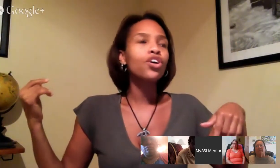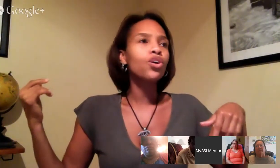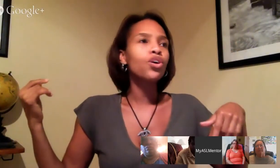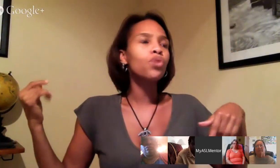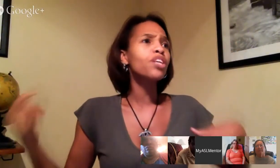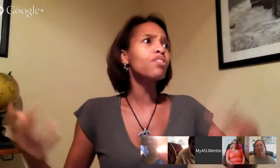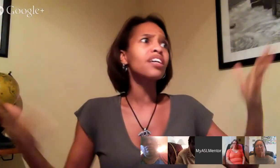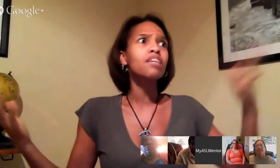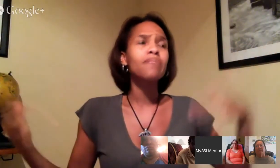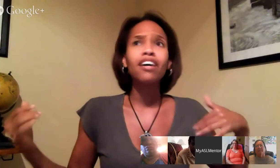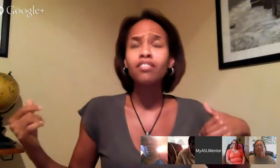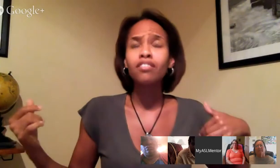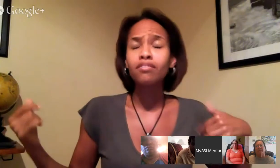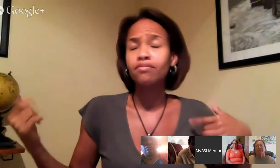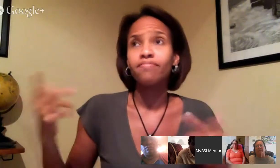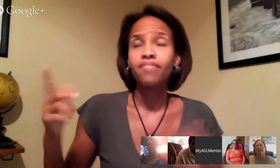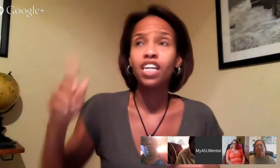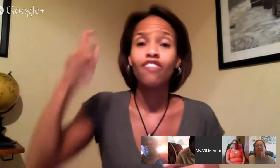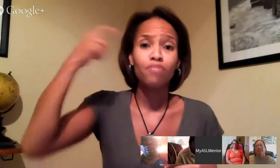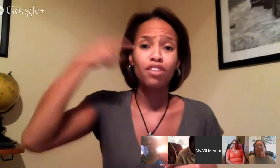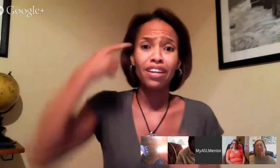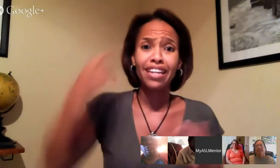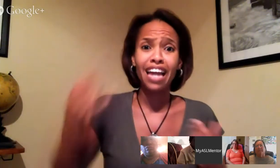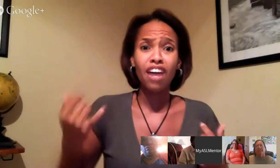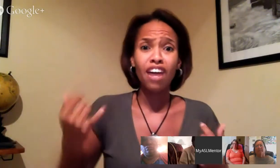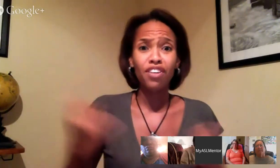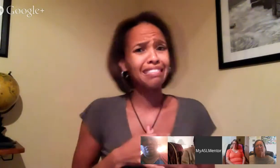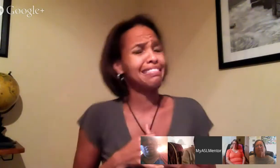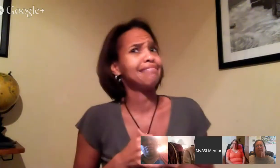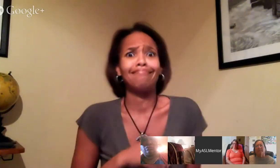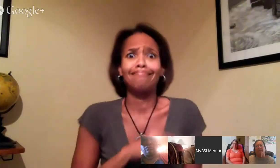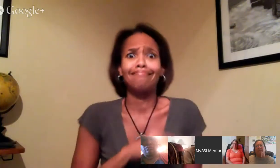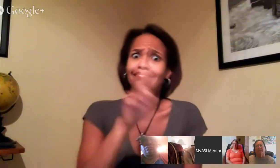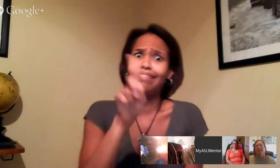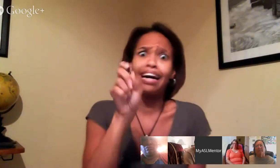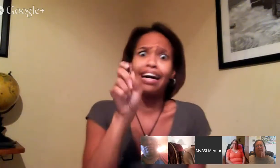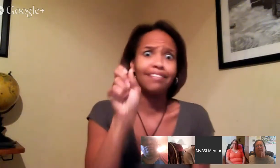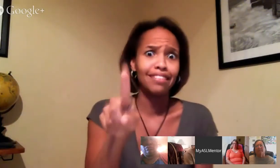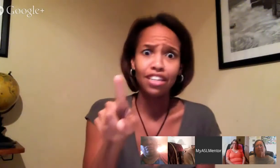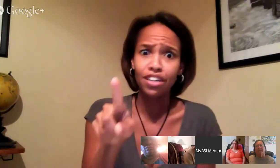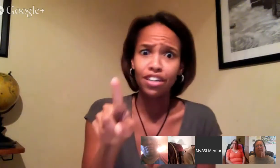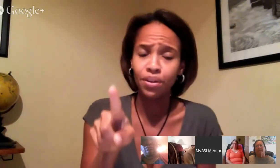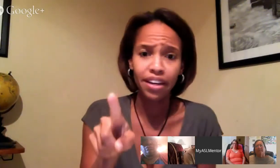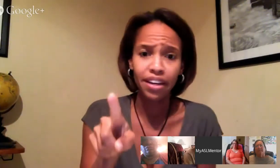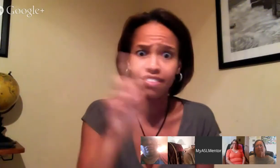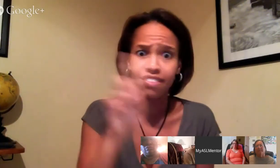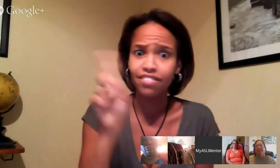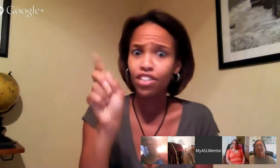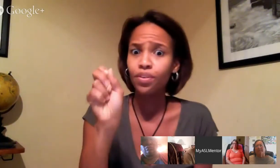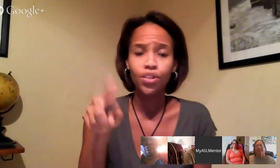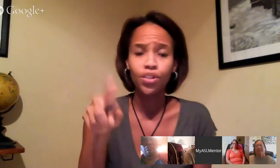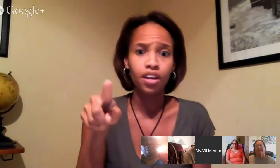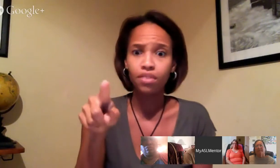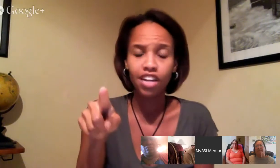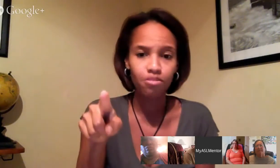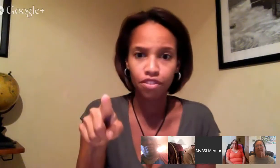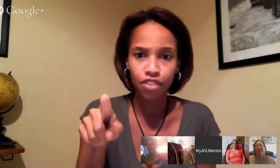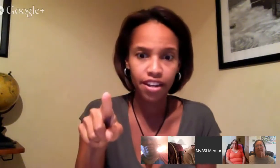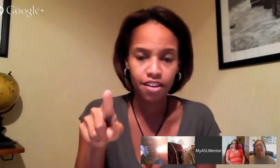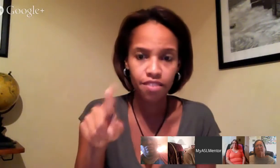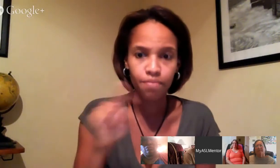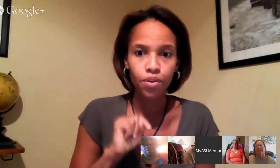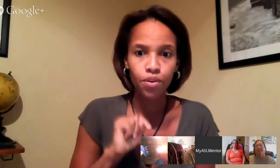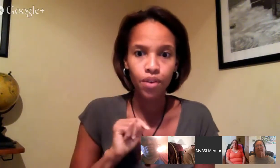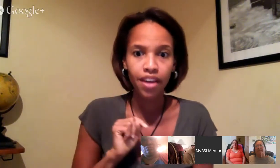you know, "What do you think about the government right now?" And you're like, "Well, I don't know. I don't know what's going on with the government